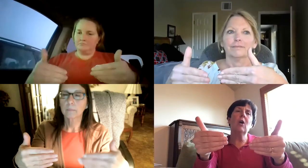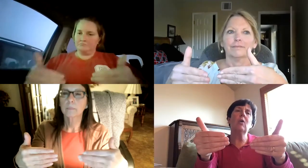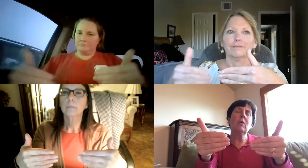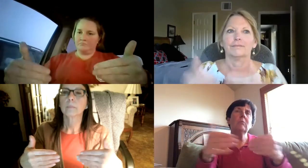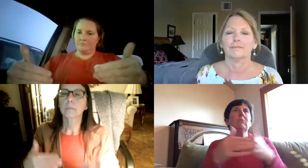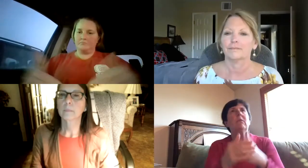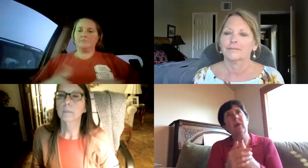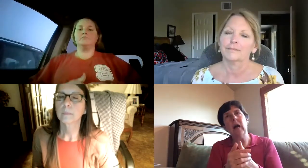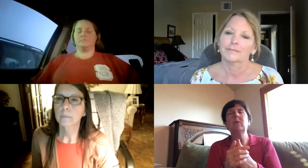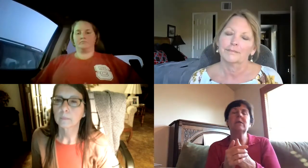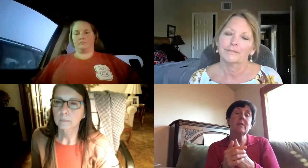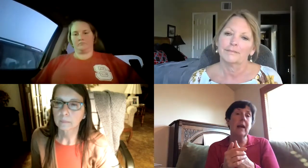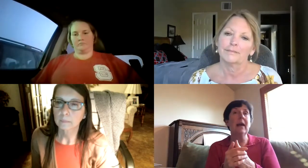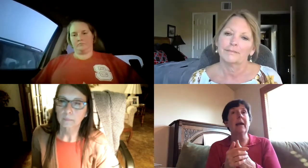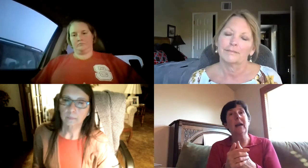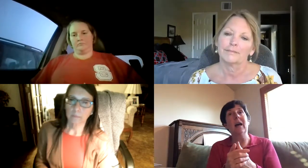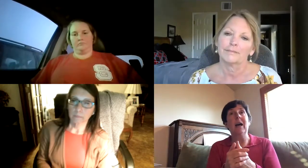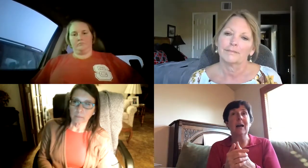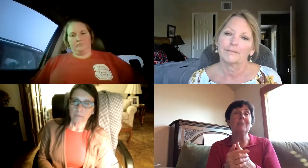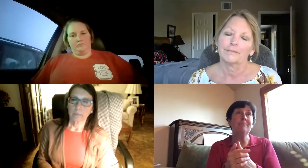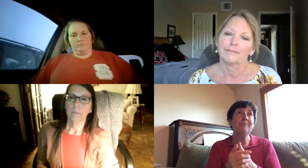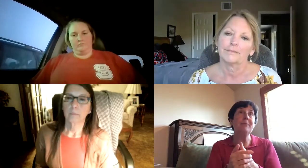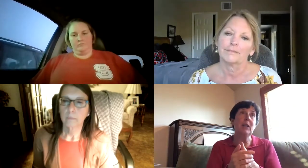So I would say,